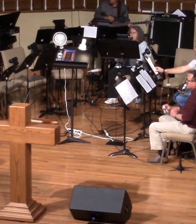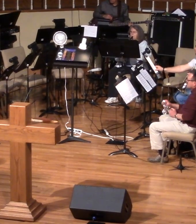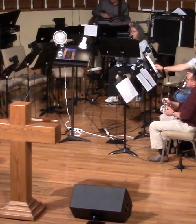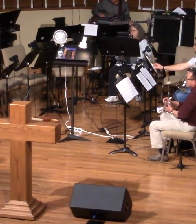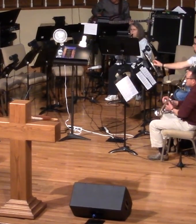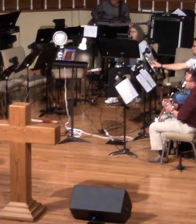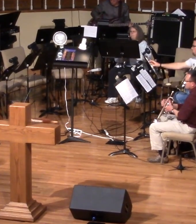my chains.